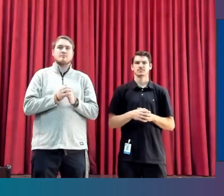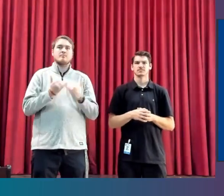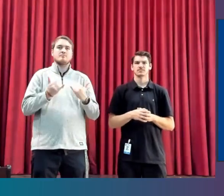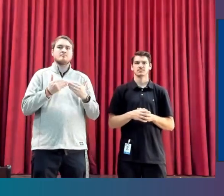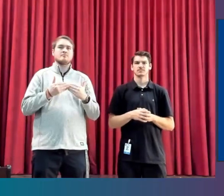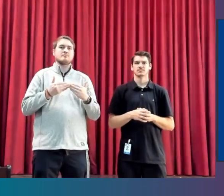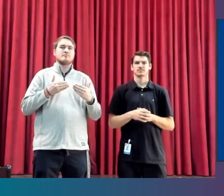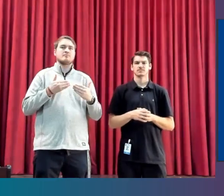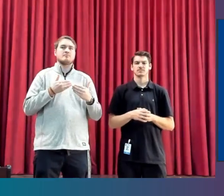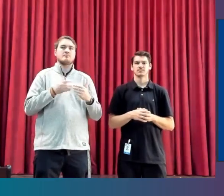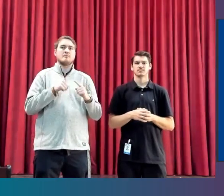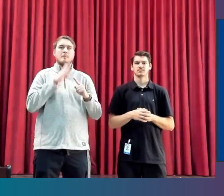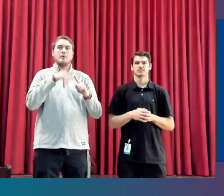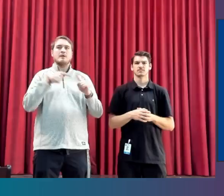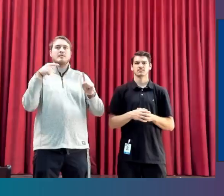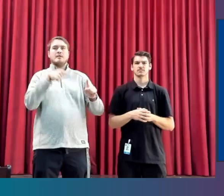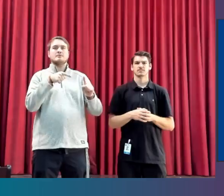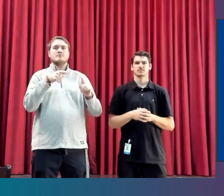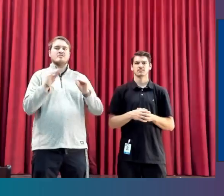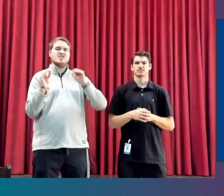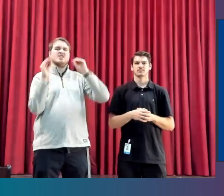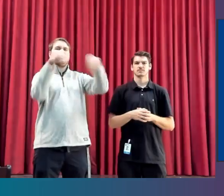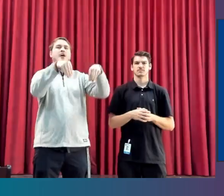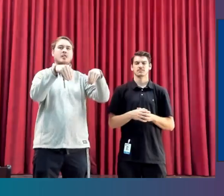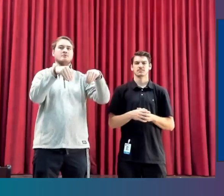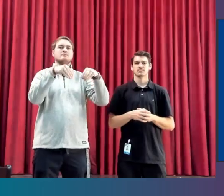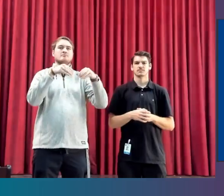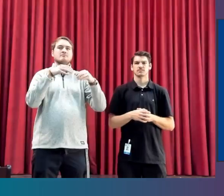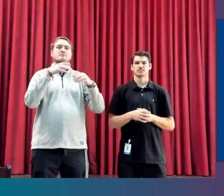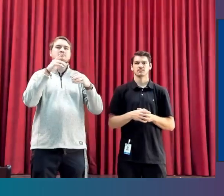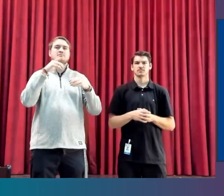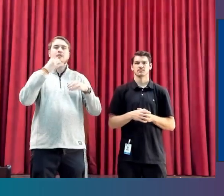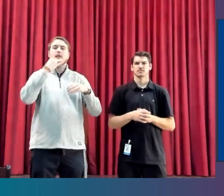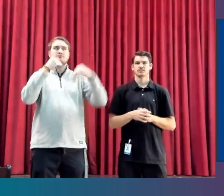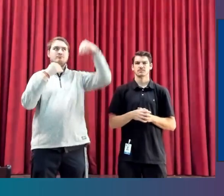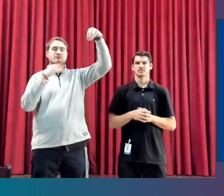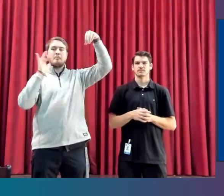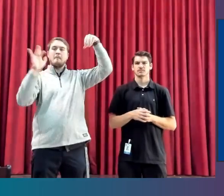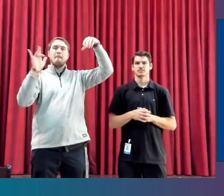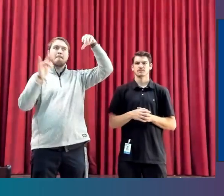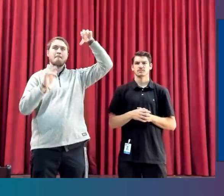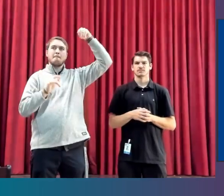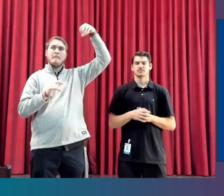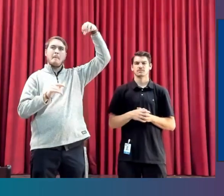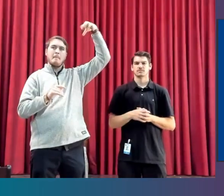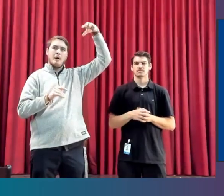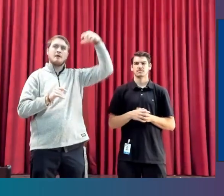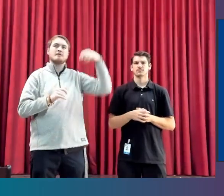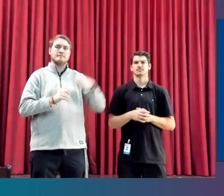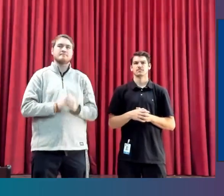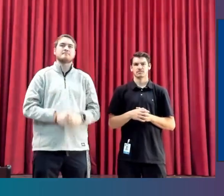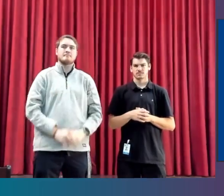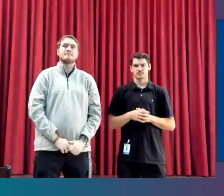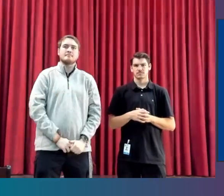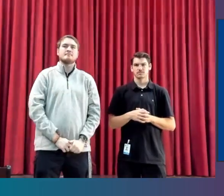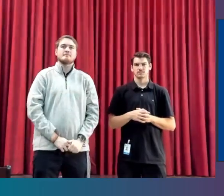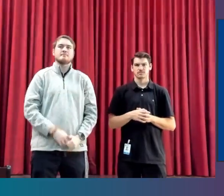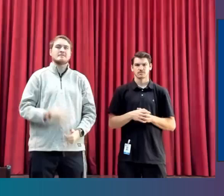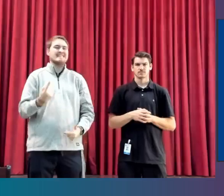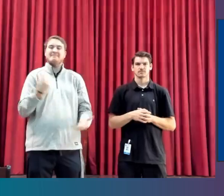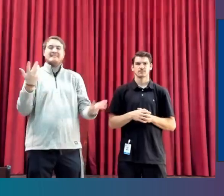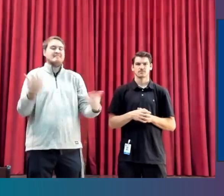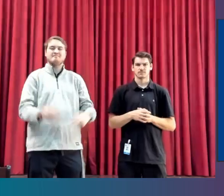And she's saying, well, I'm trying to talk about something else. So I'm really specifically talking about things getting installed